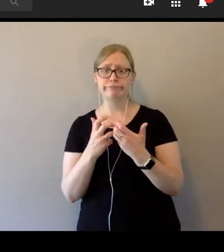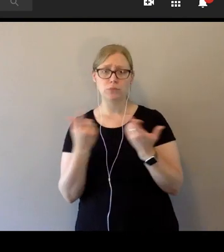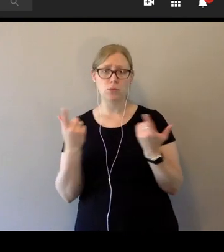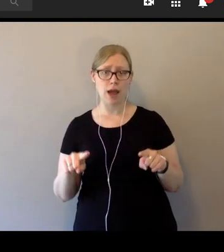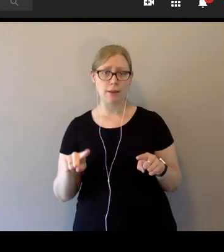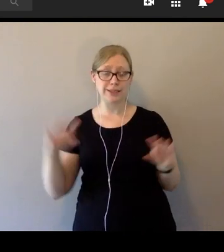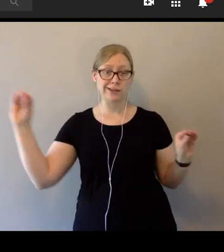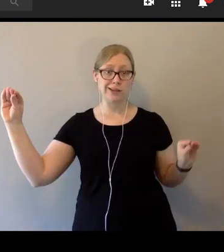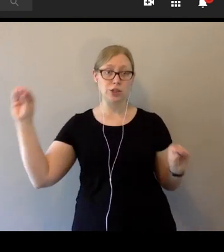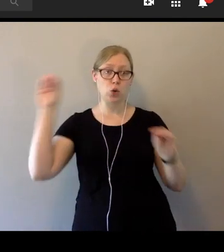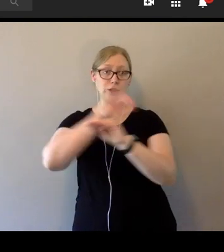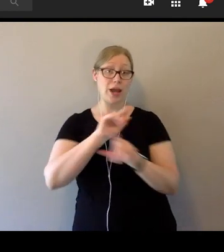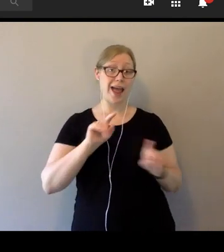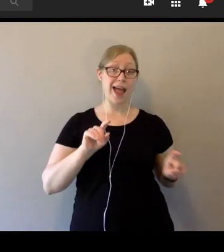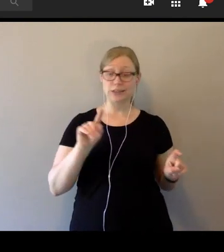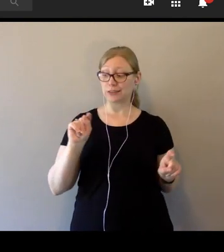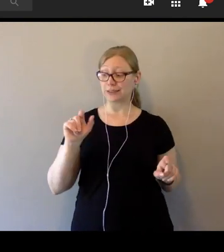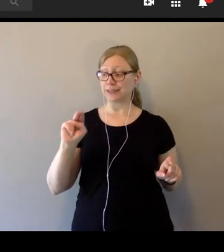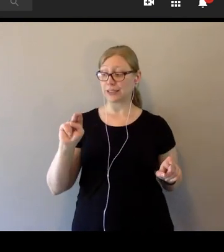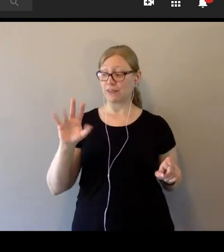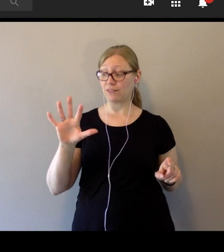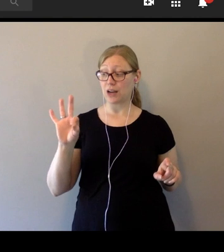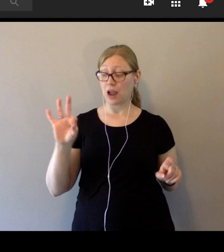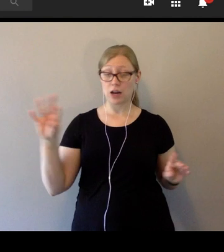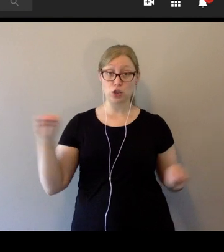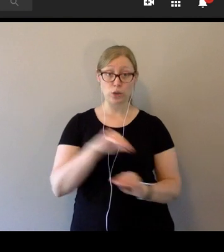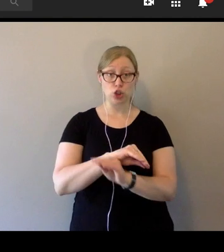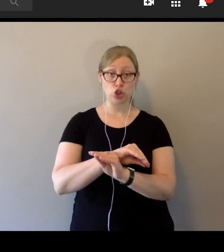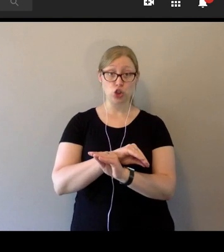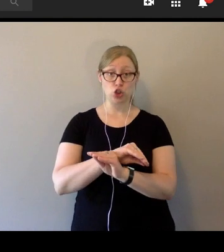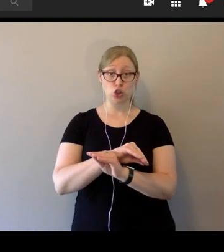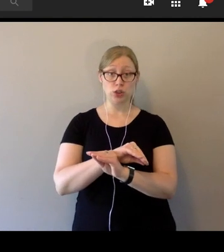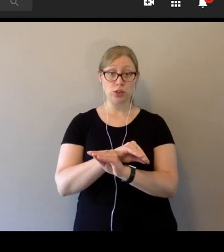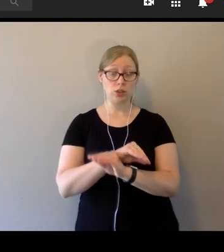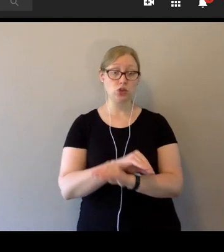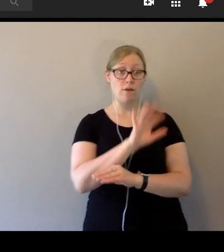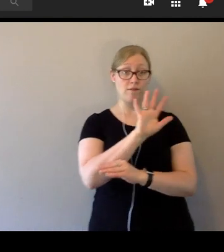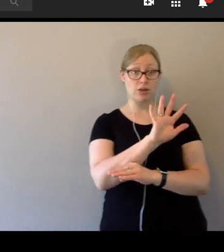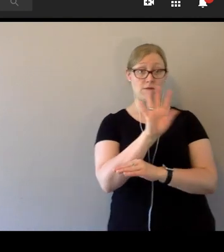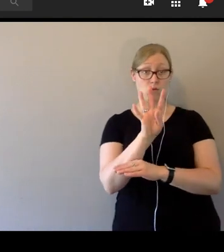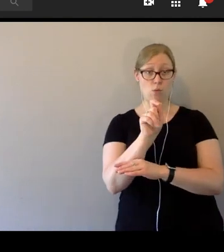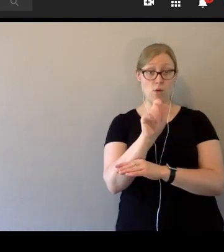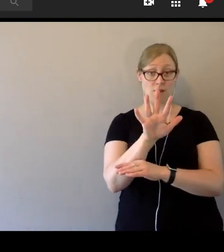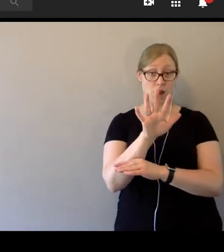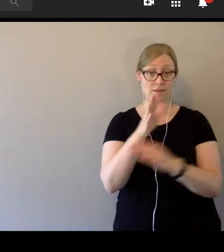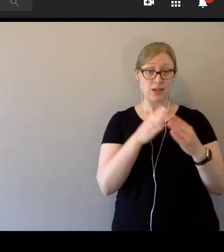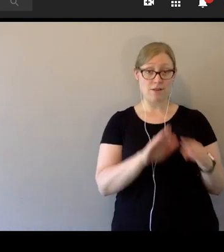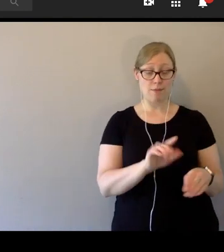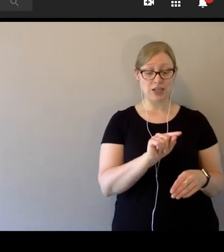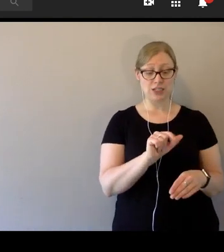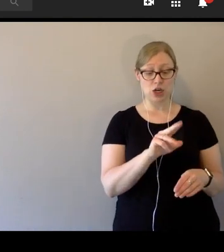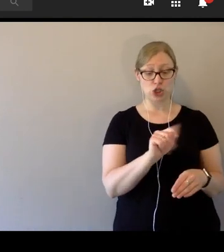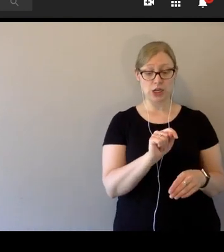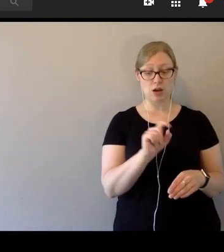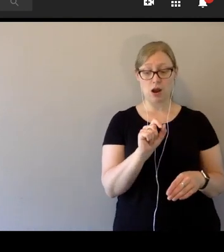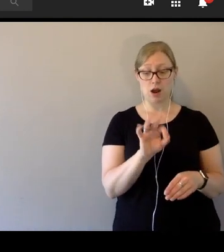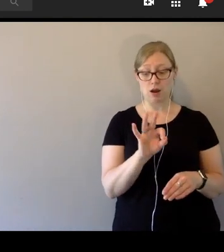switch places. So we're going to have x equals 54.5 divided by the